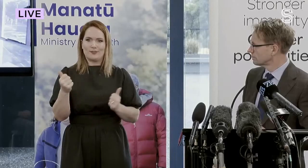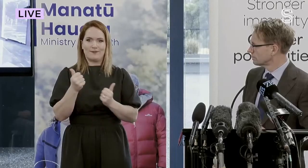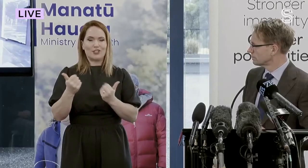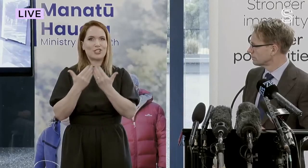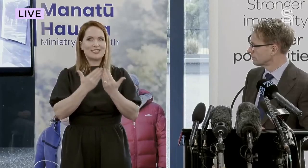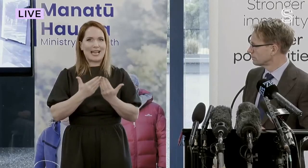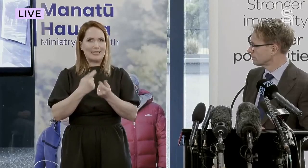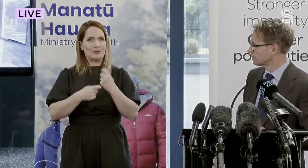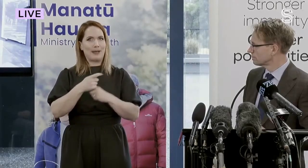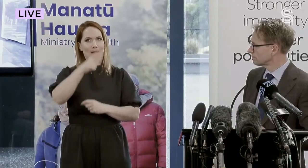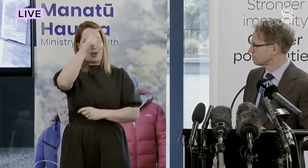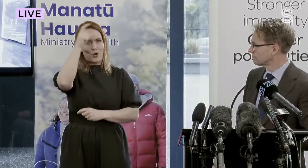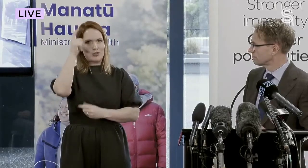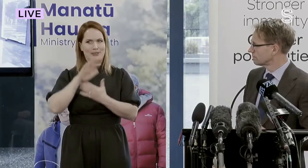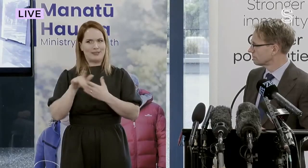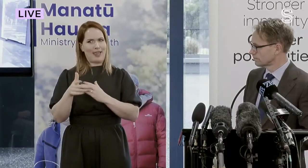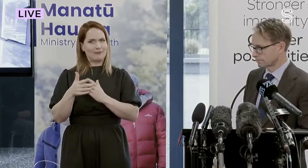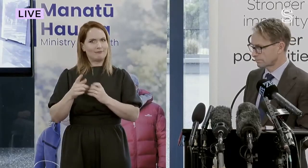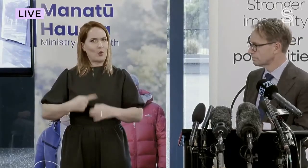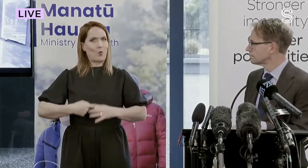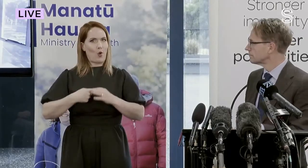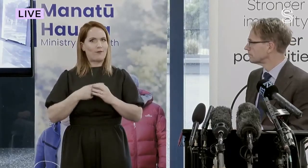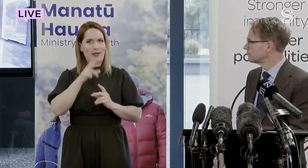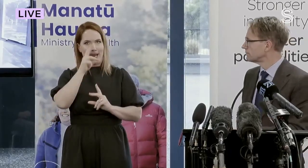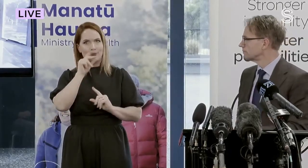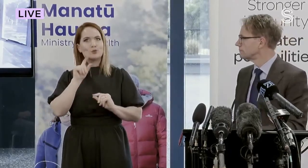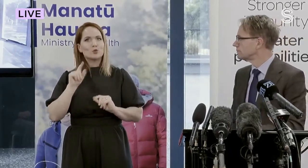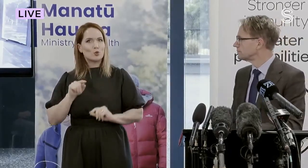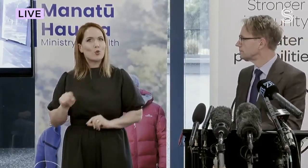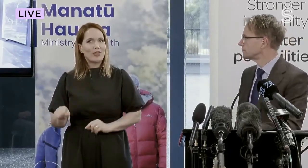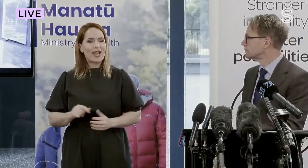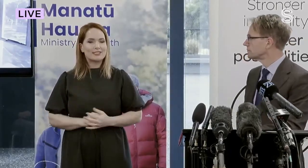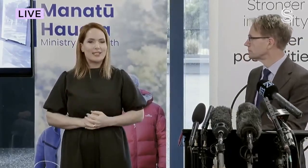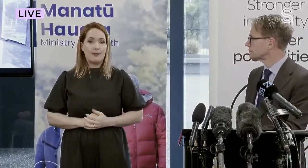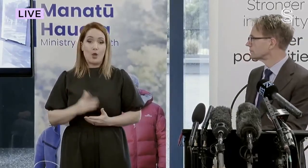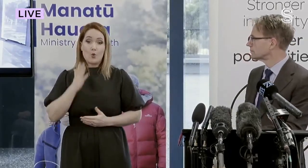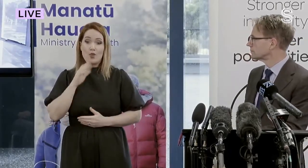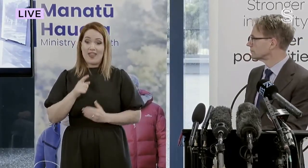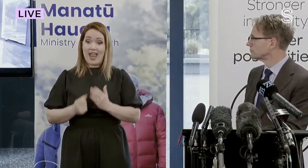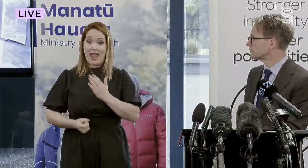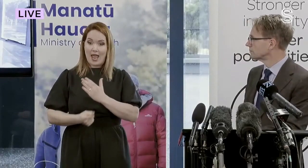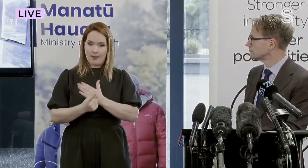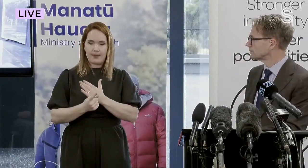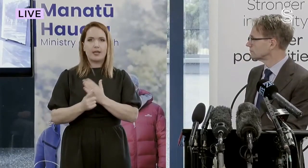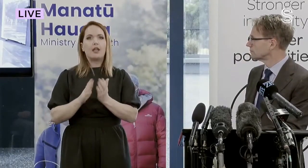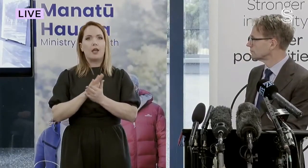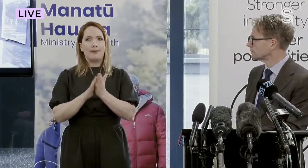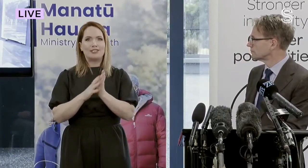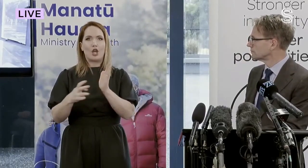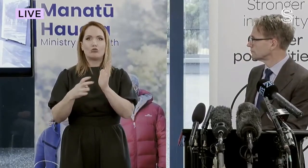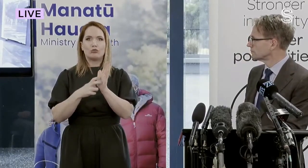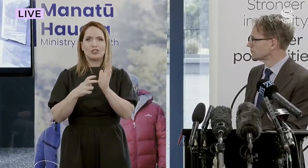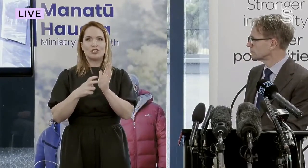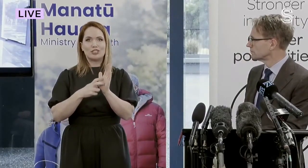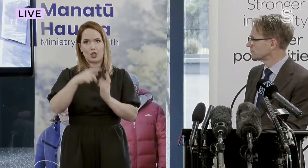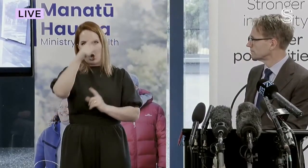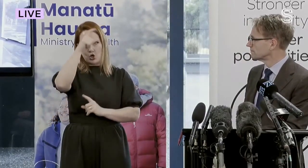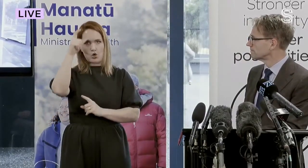reassure everybody that where this is happening, it's under the direction and delegation of registered nurses.